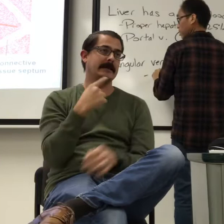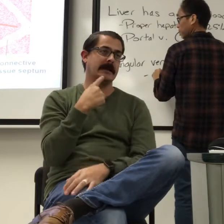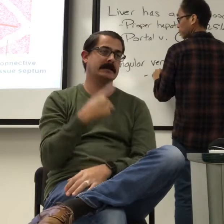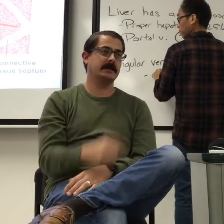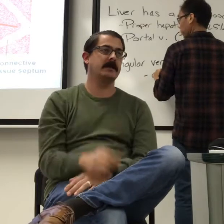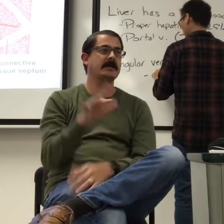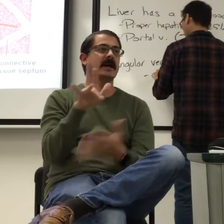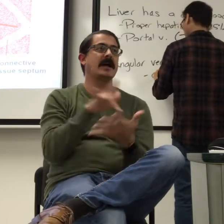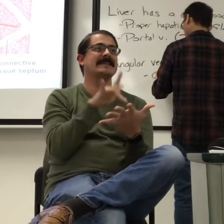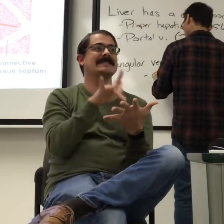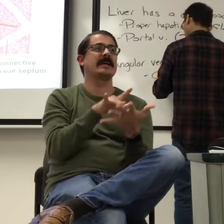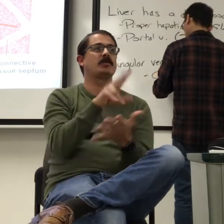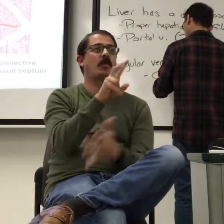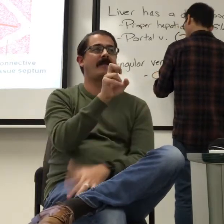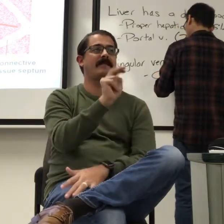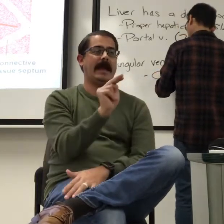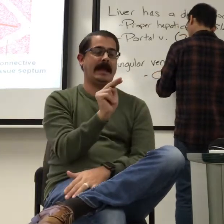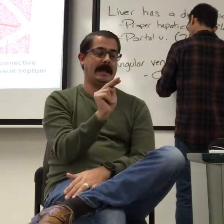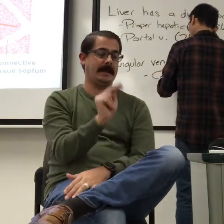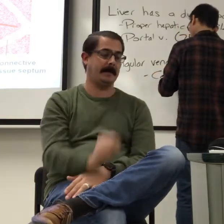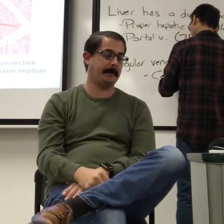vein.